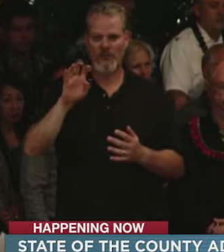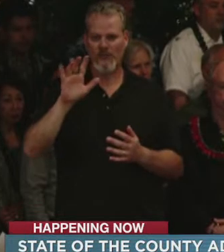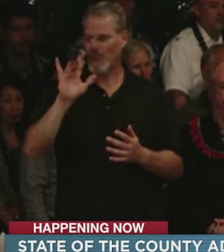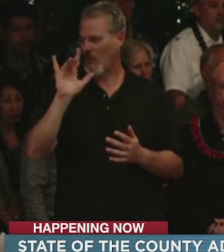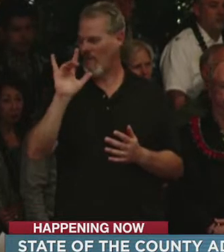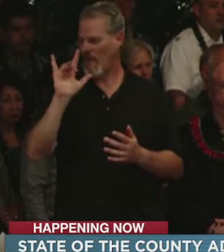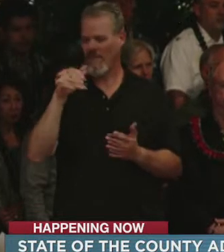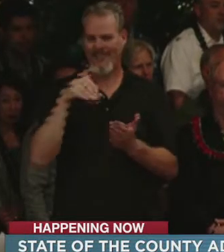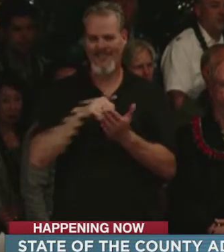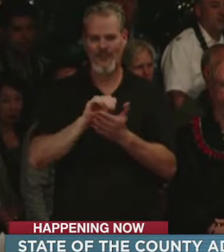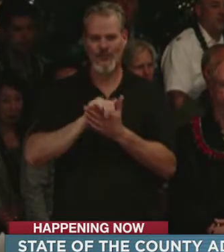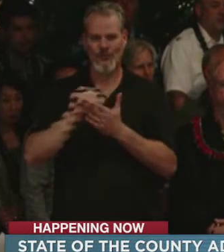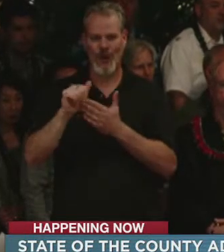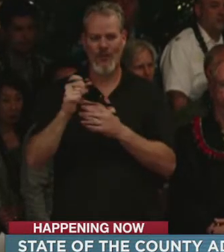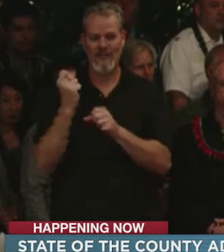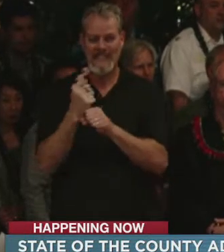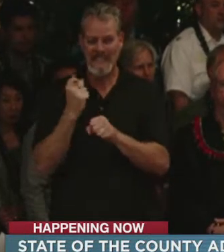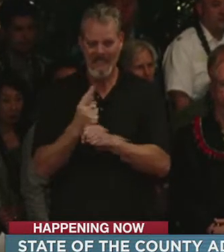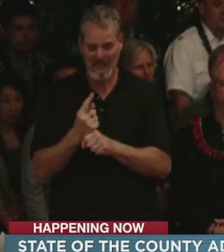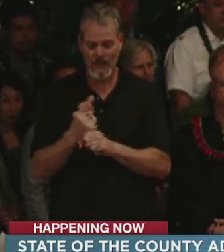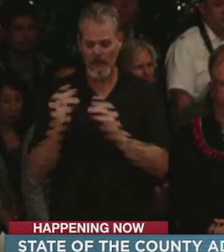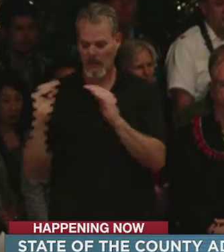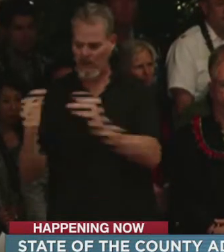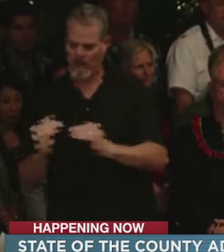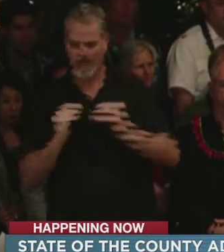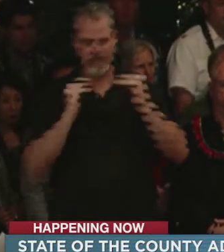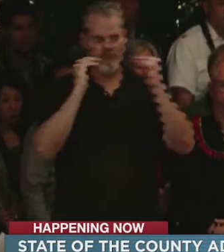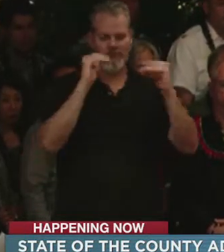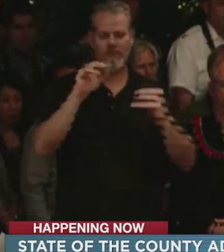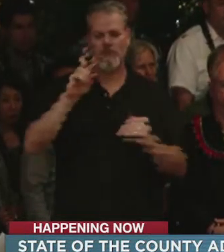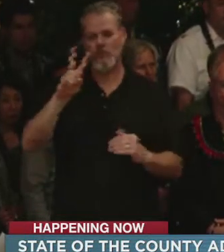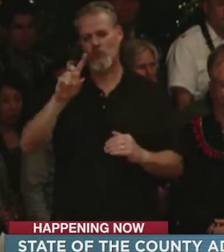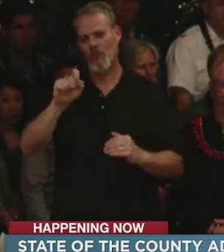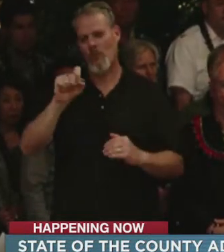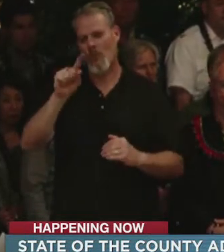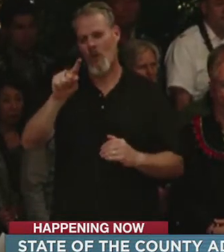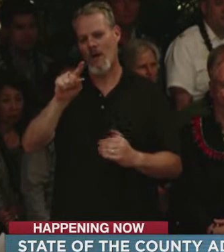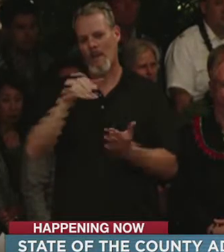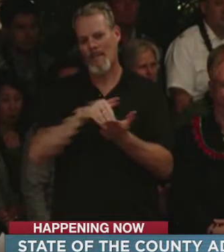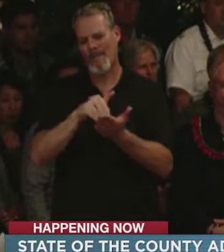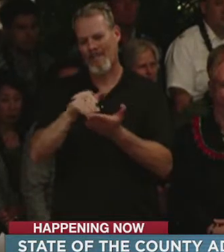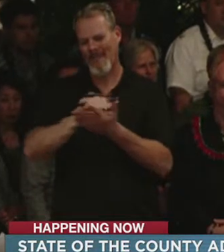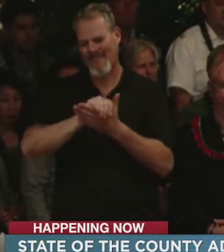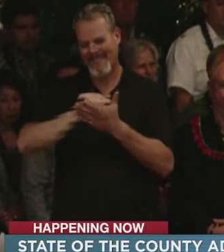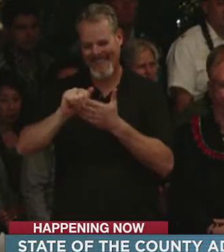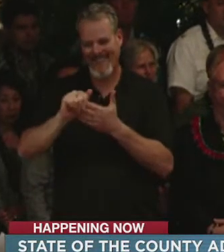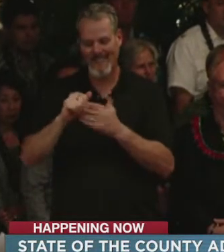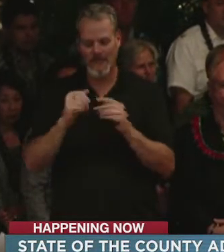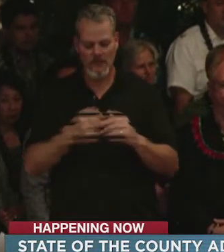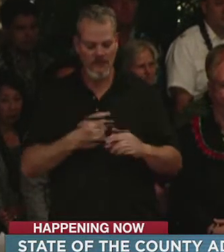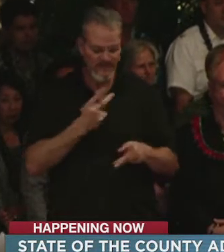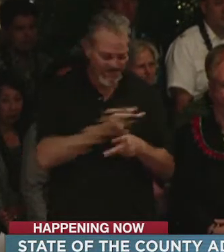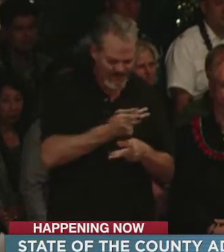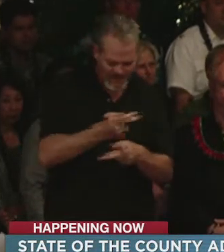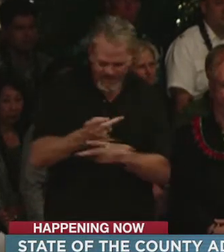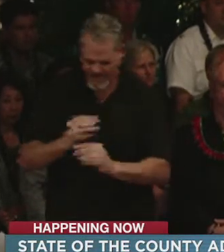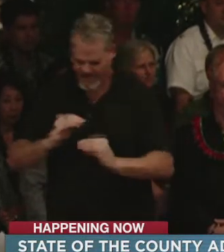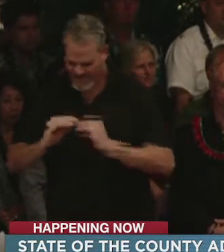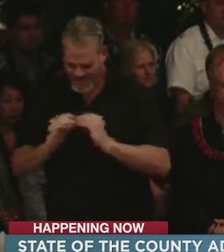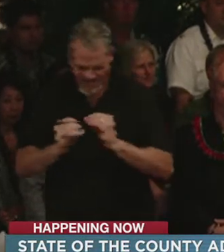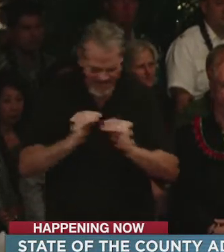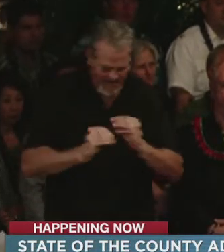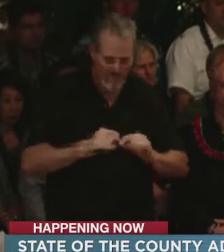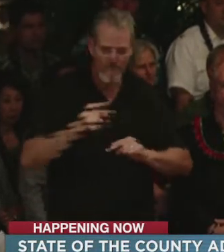year. We've been able to raise that to $2.1 million, setting up the county to make long overdue repairs on some of our most precious